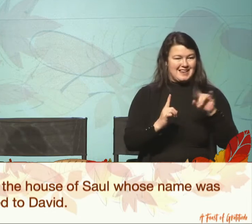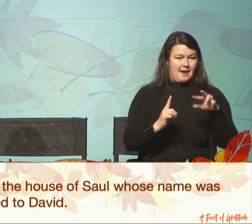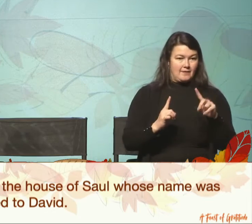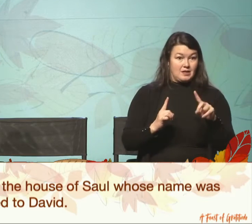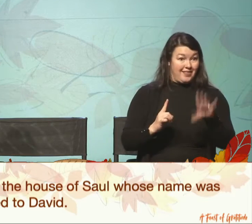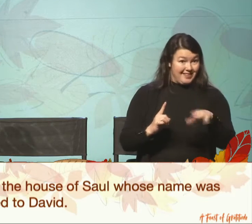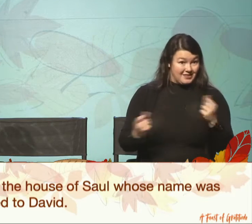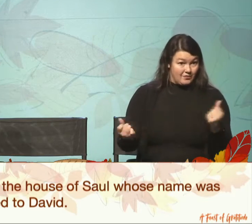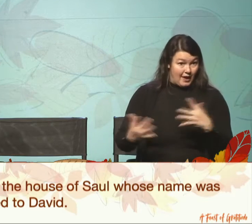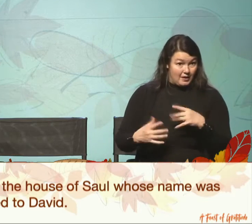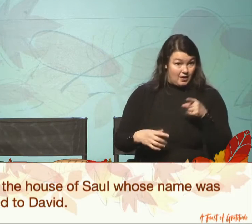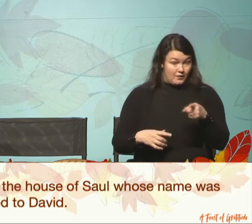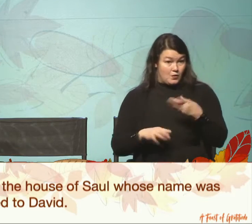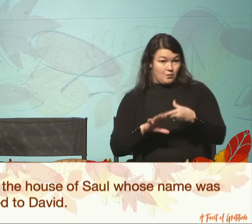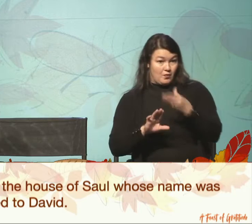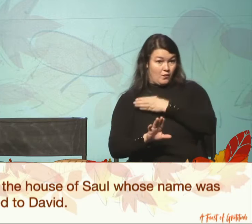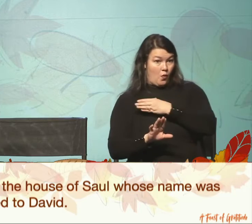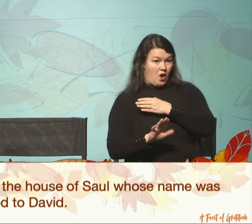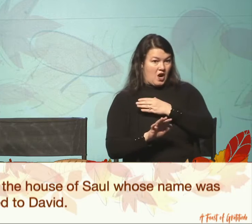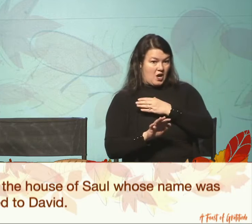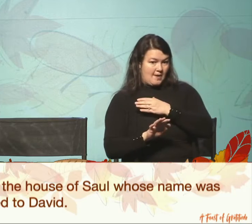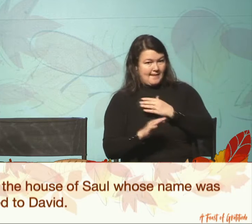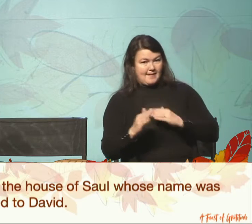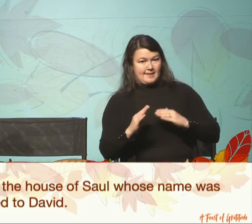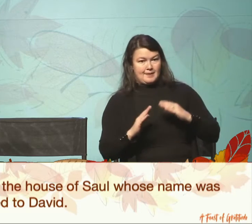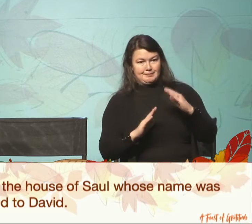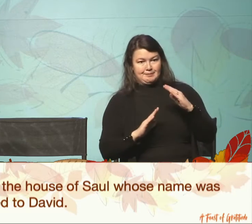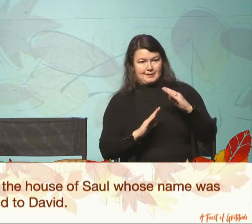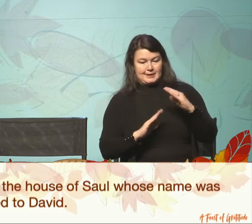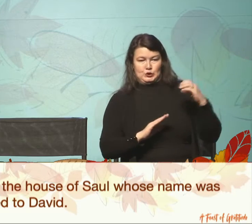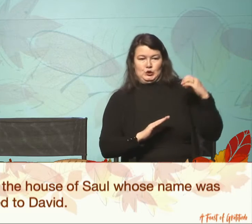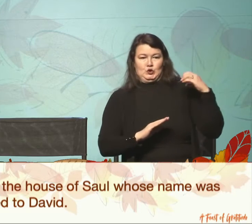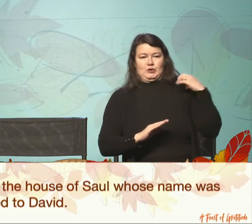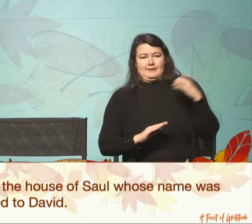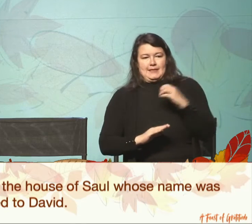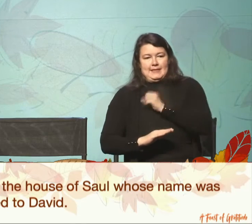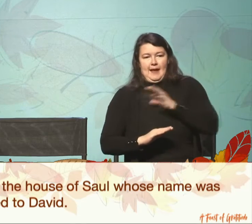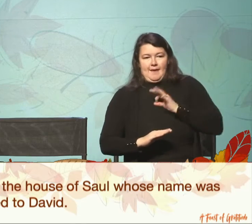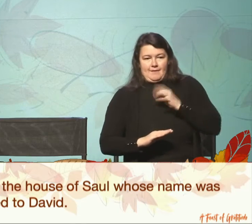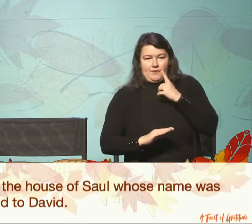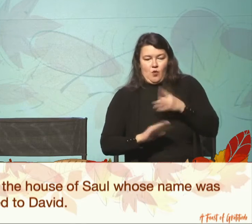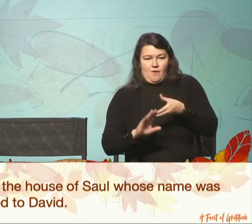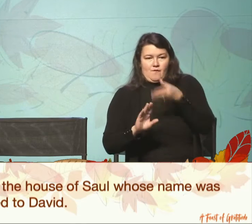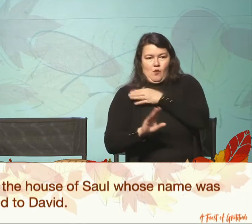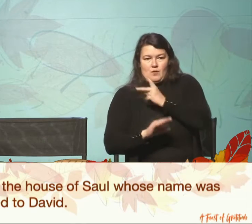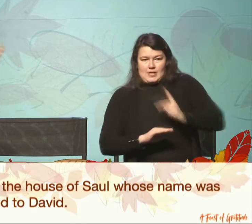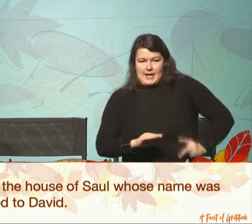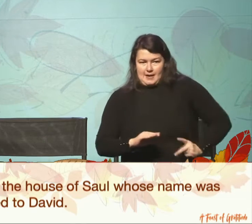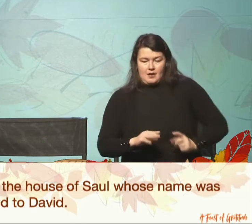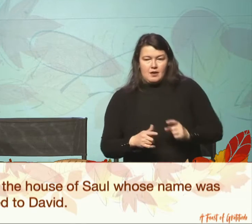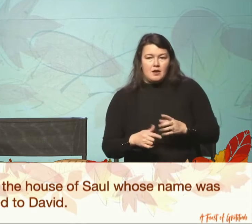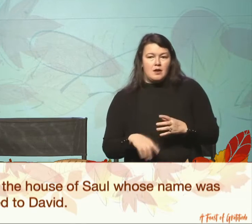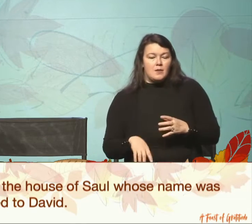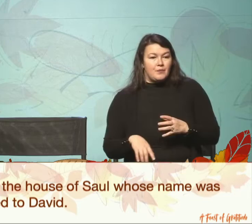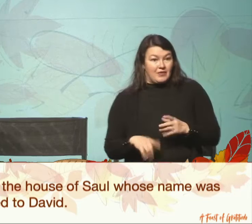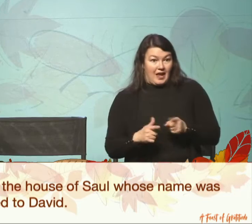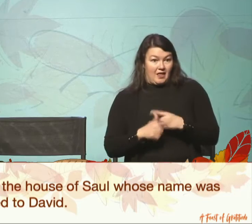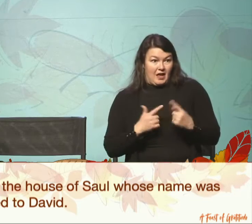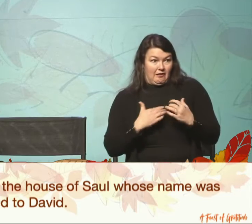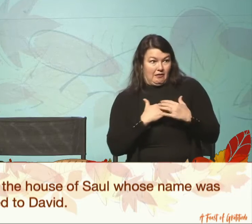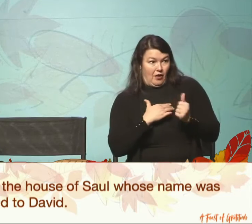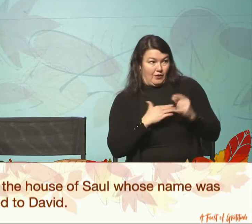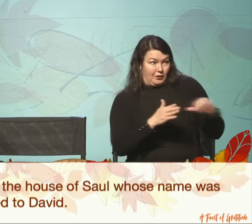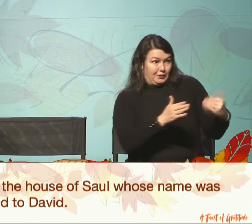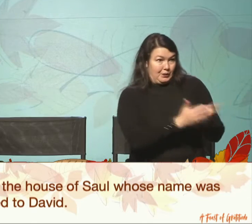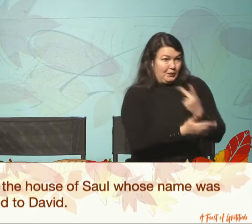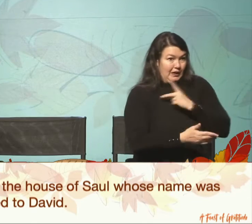you're formerly the head of, chief of staff for the former king, and they want to know, you're being brought to the new